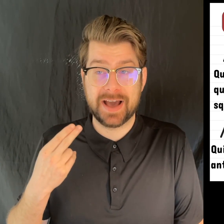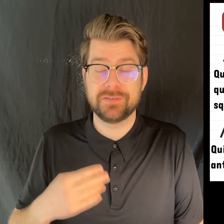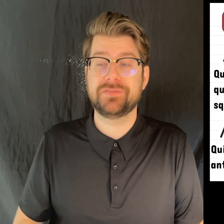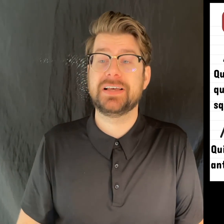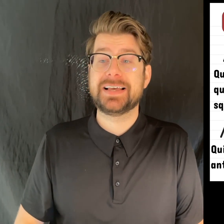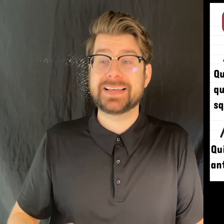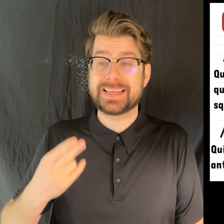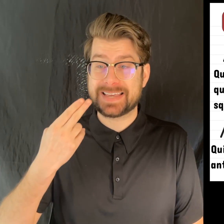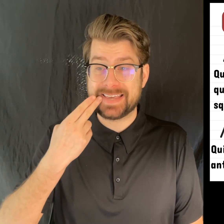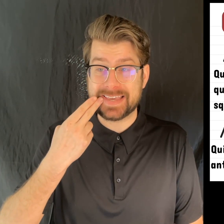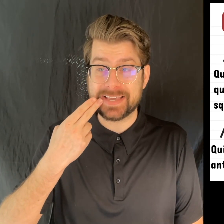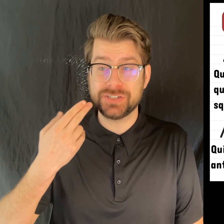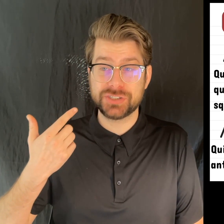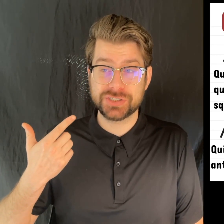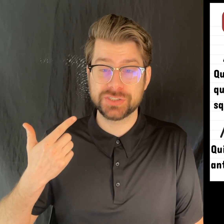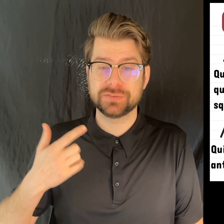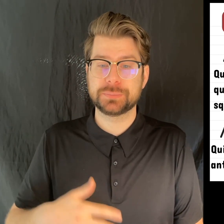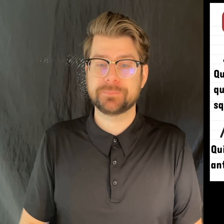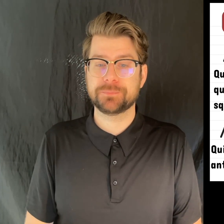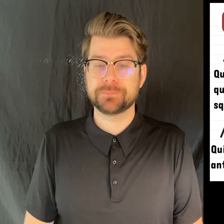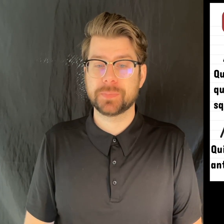have quiche,